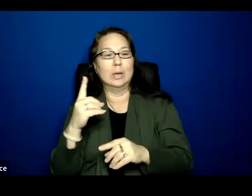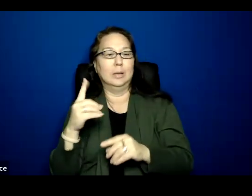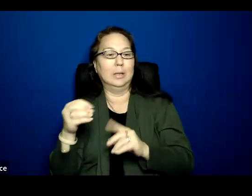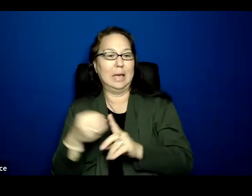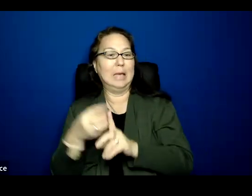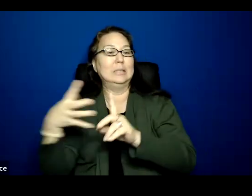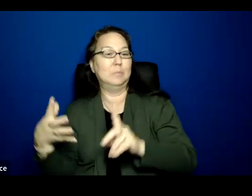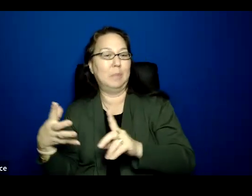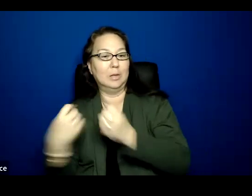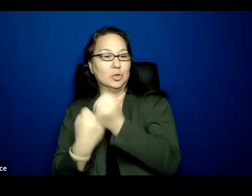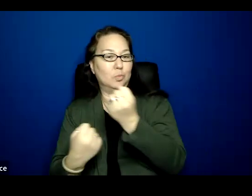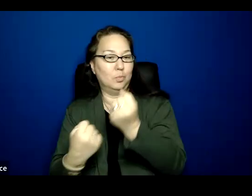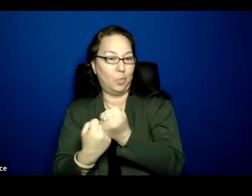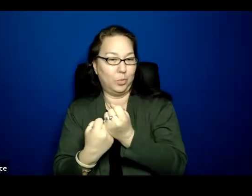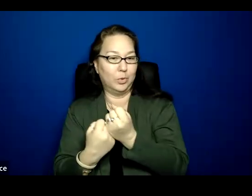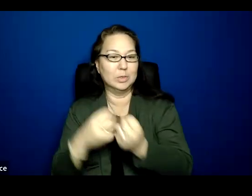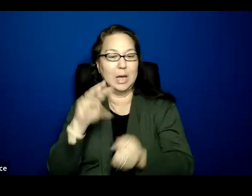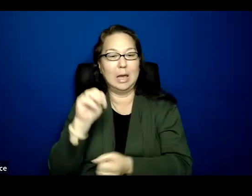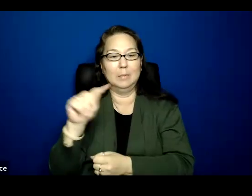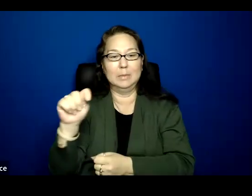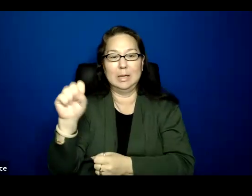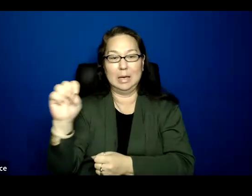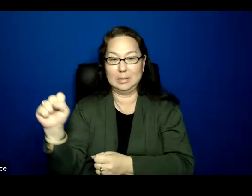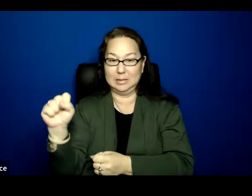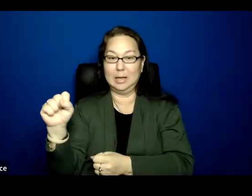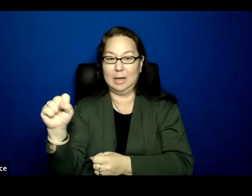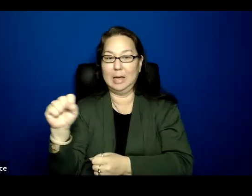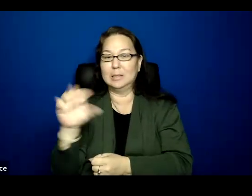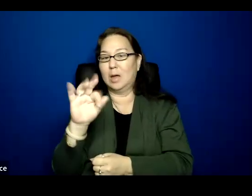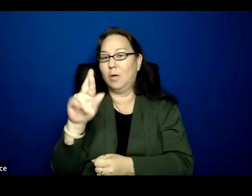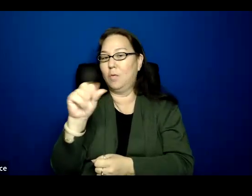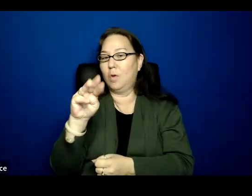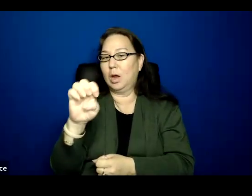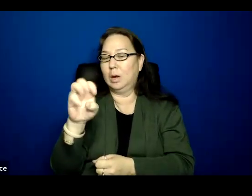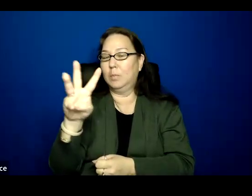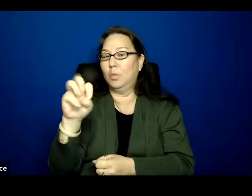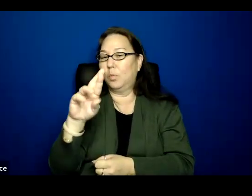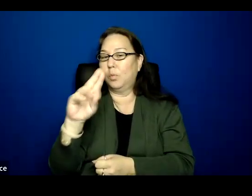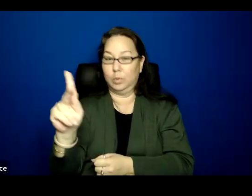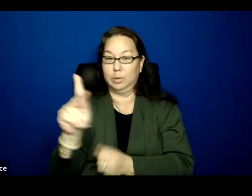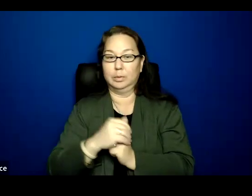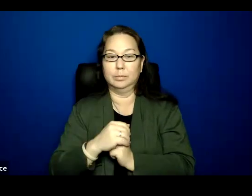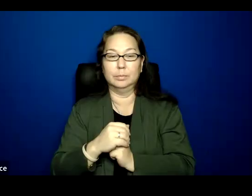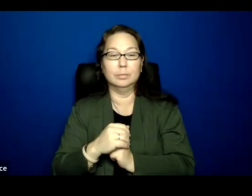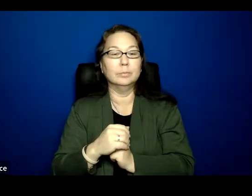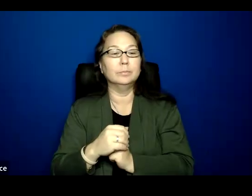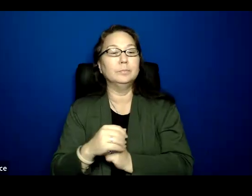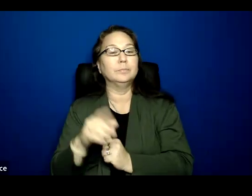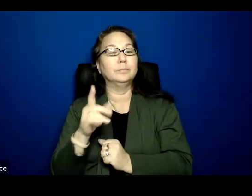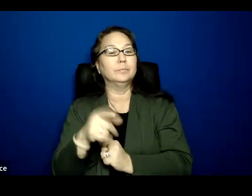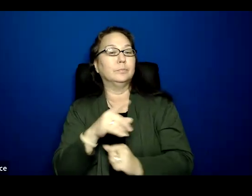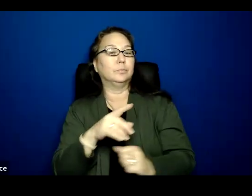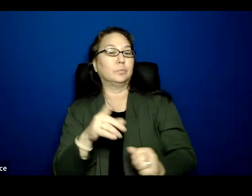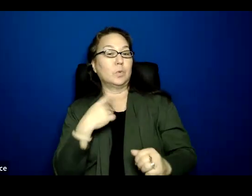include expanded access to HQIM. Across our 9 school regions, we have built a network of